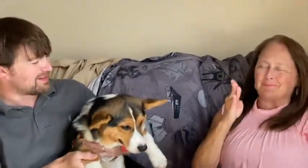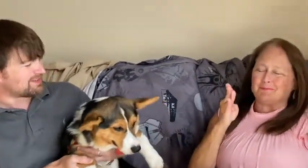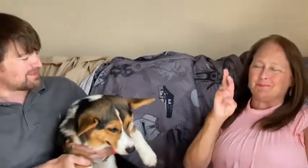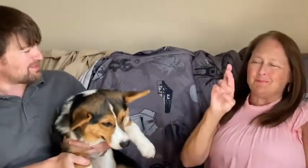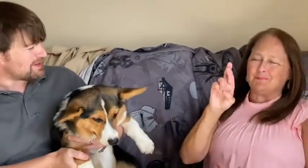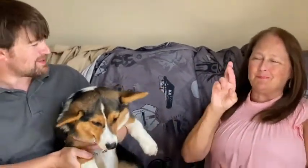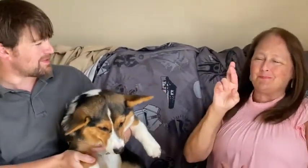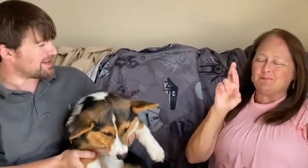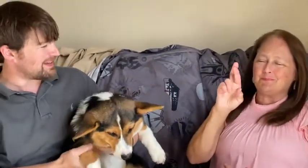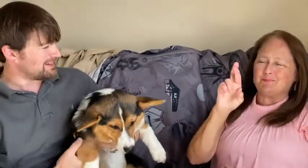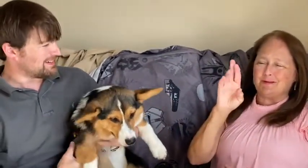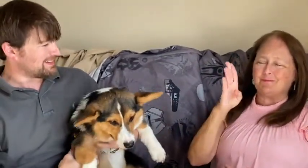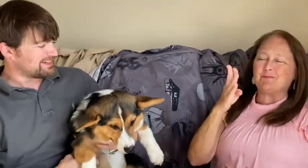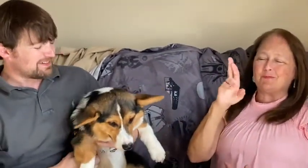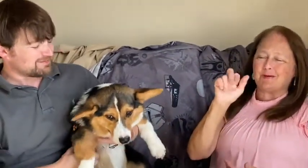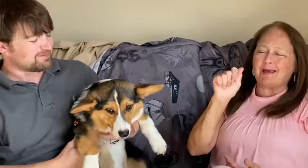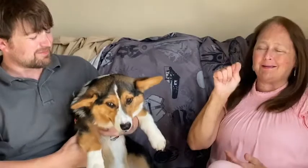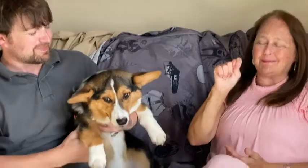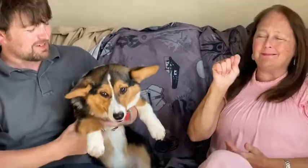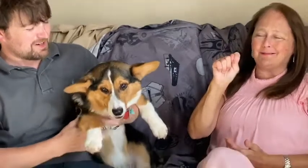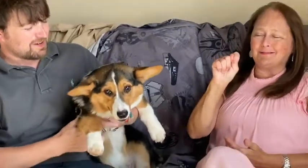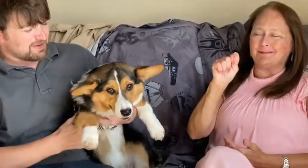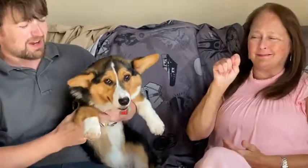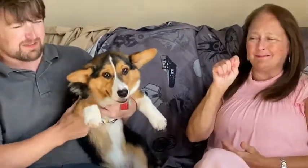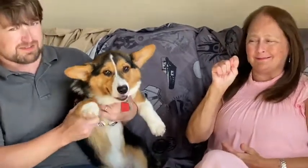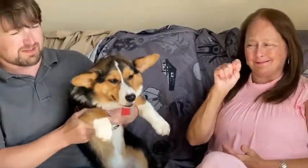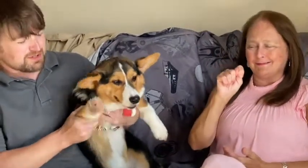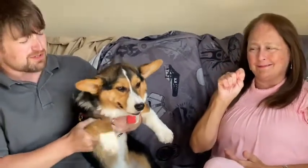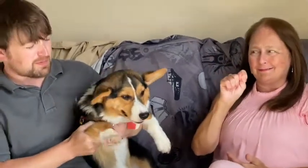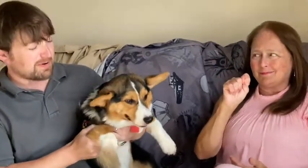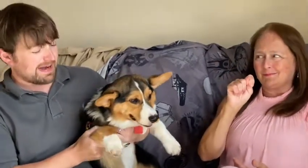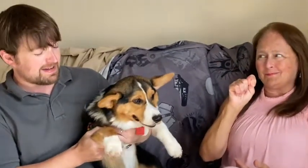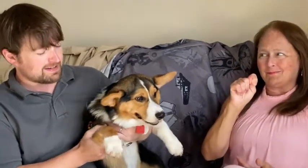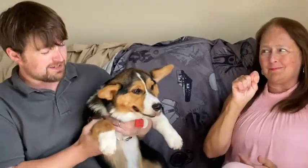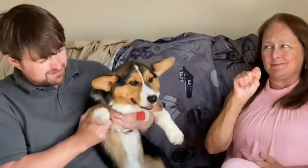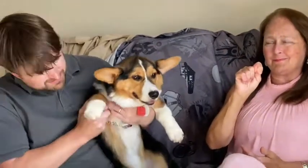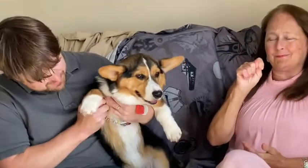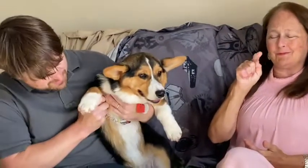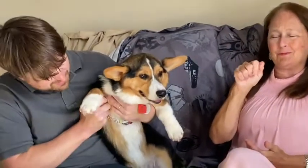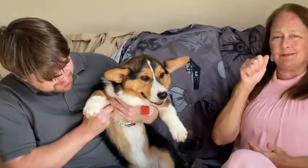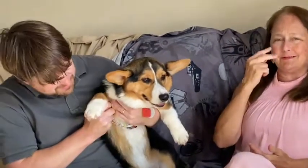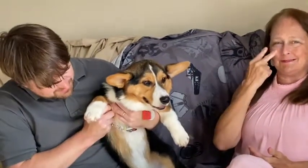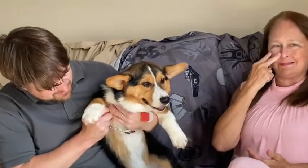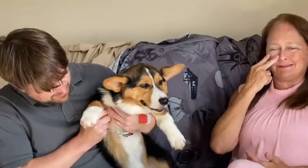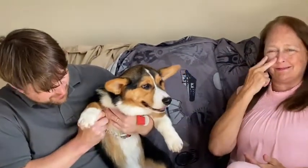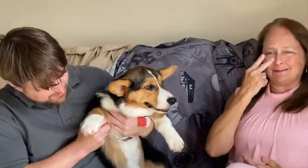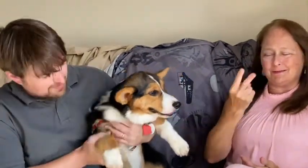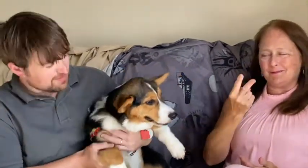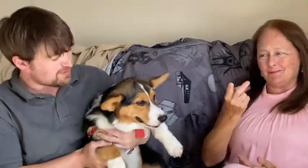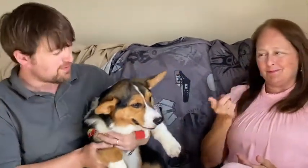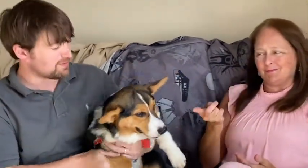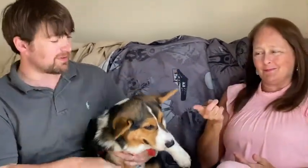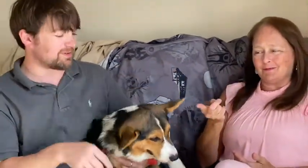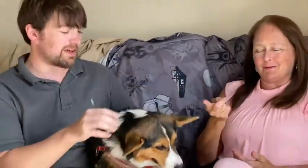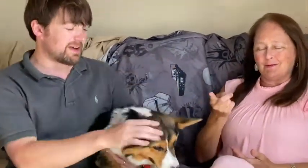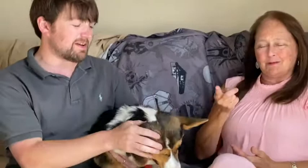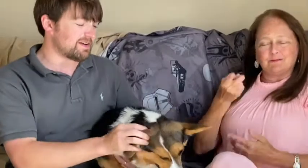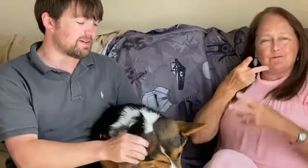Do we finger spell that? Yeah, brat. Okay, so he's also a brat, as you can obviously tell. Spoiled little thing.